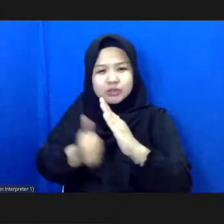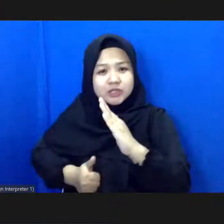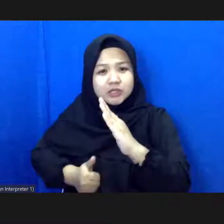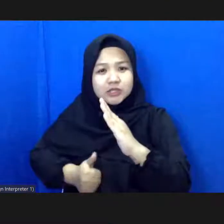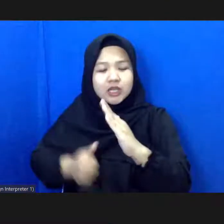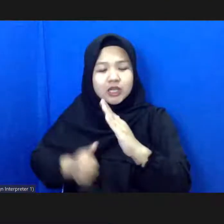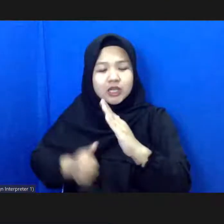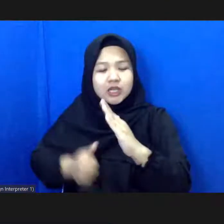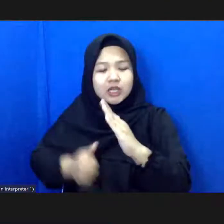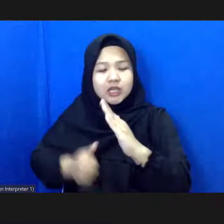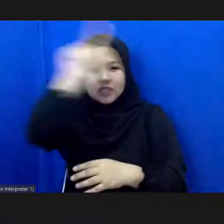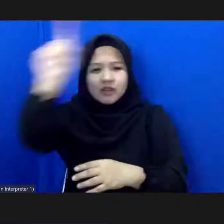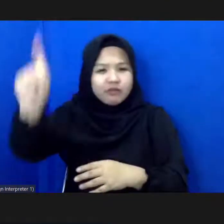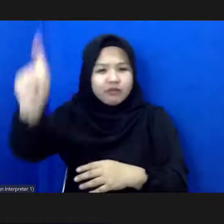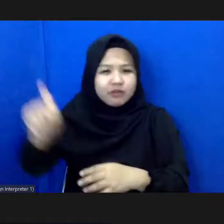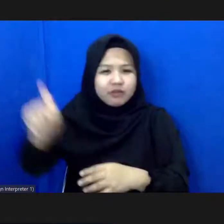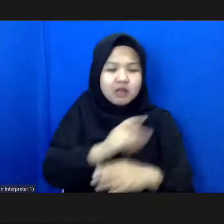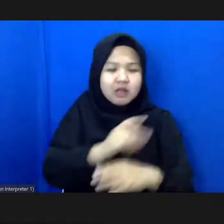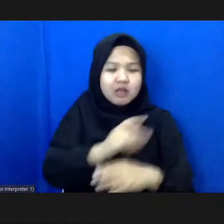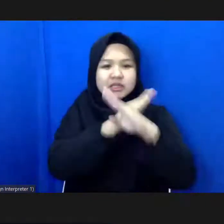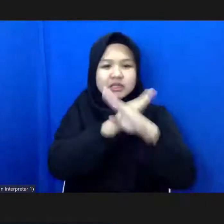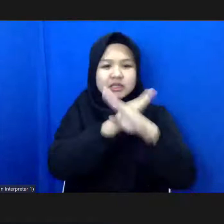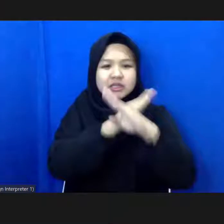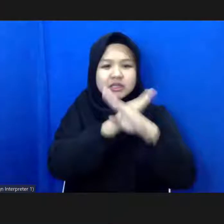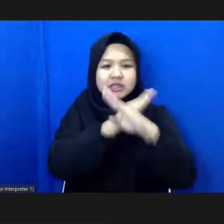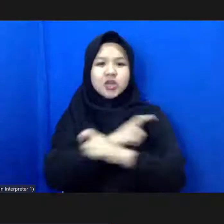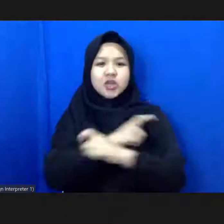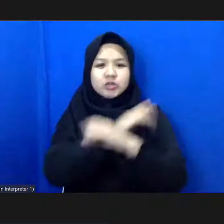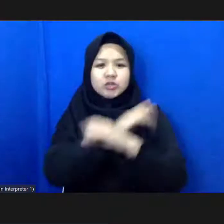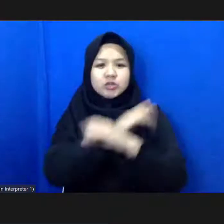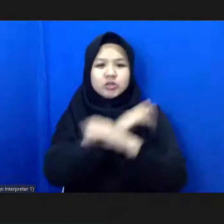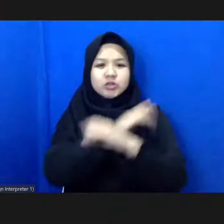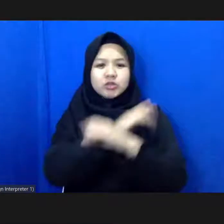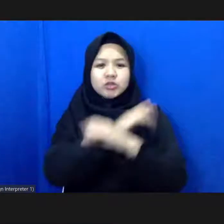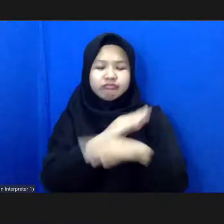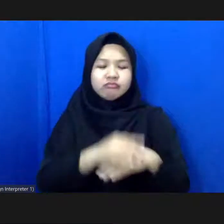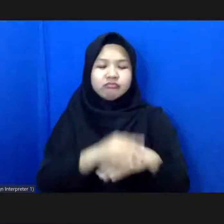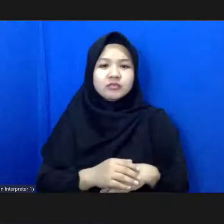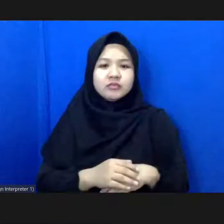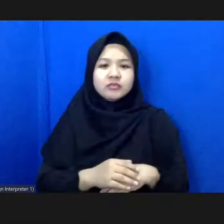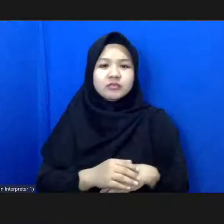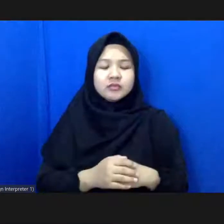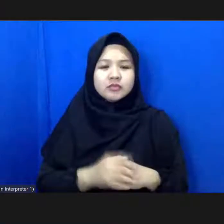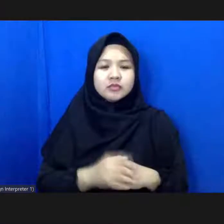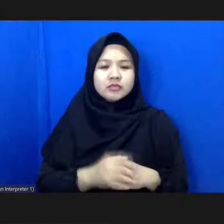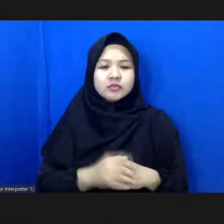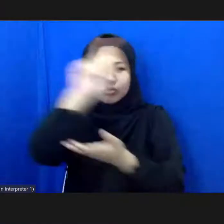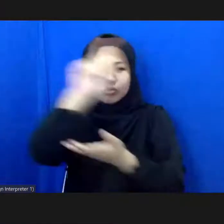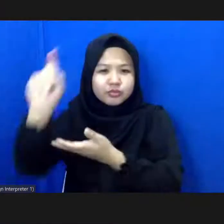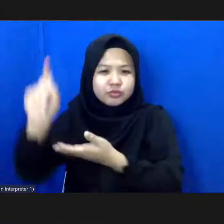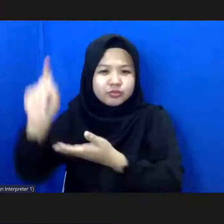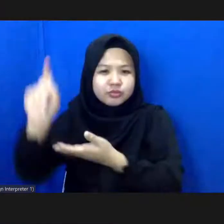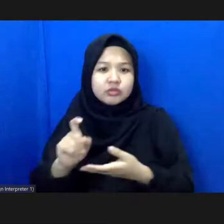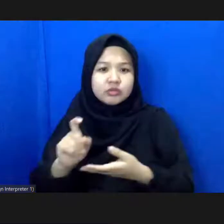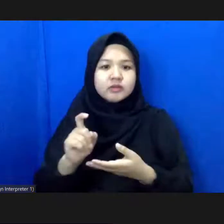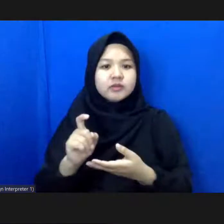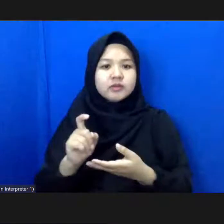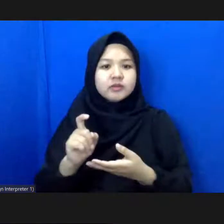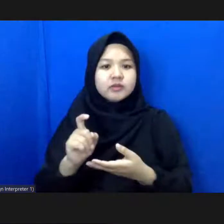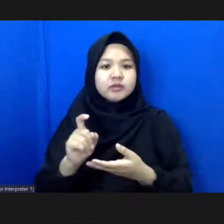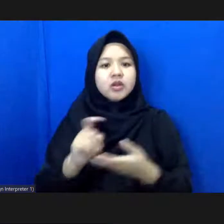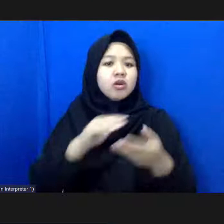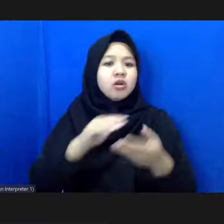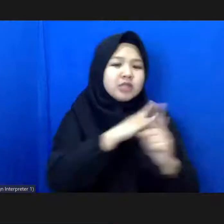disinfect or prevent viruses to go to their houses. And then, so it's a community